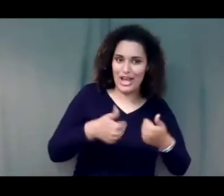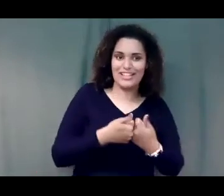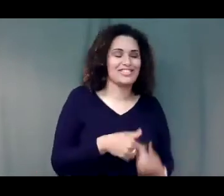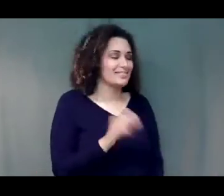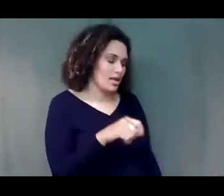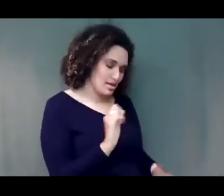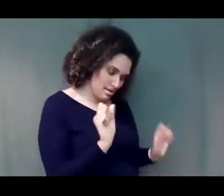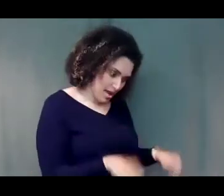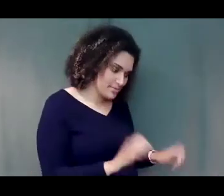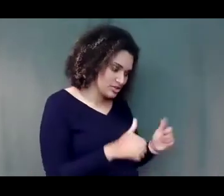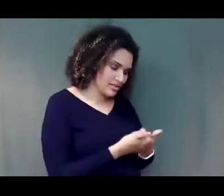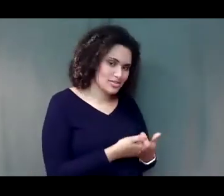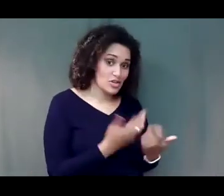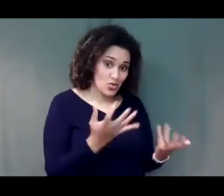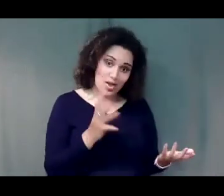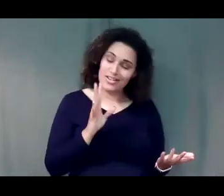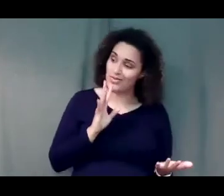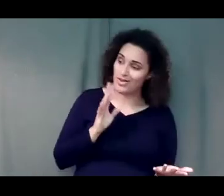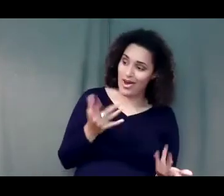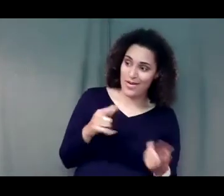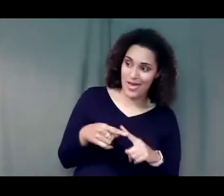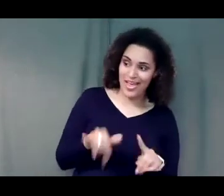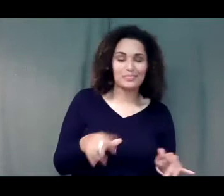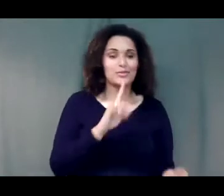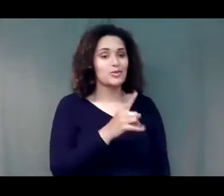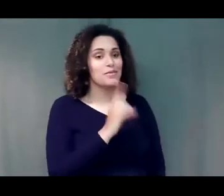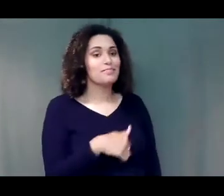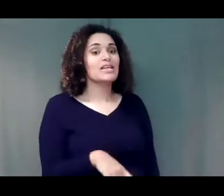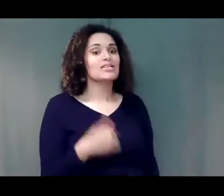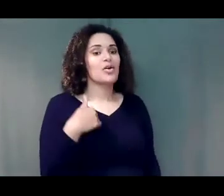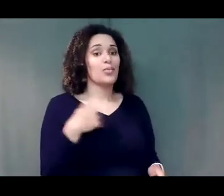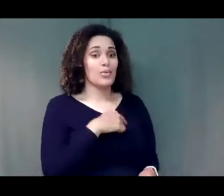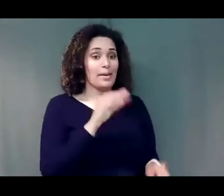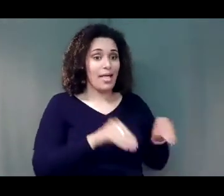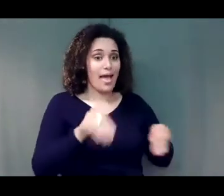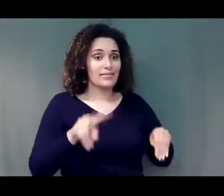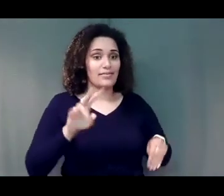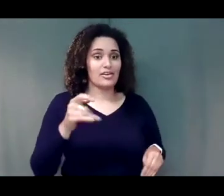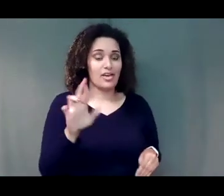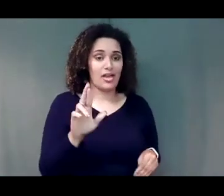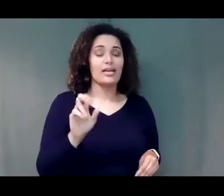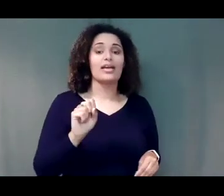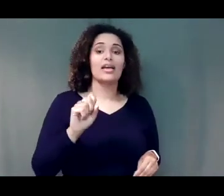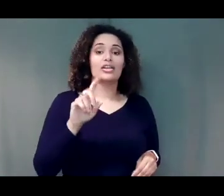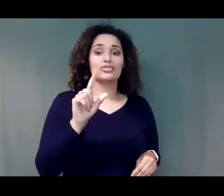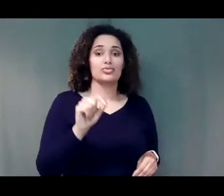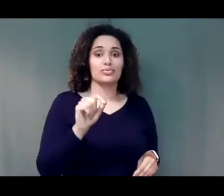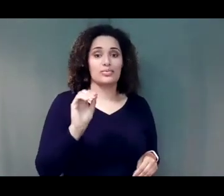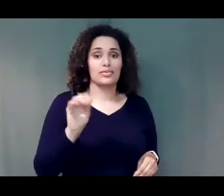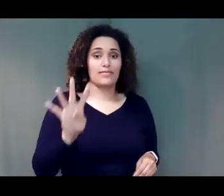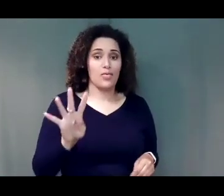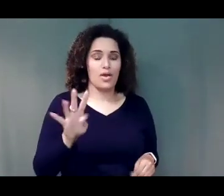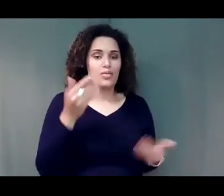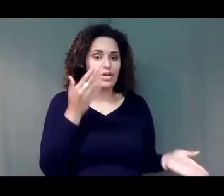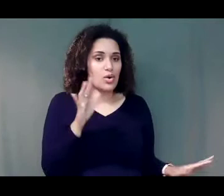the vineyard. Sure, I can. Take it away. So we planted Viognier back in 2004 in large part because we didn't know what would work, and we